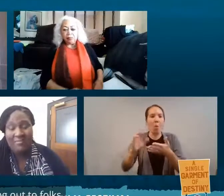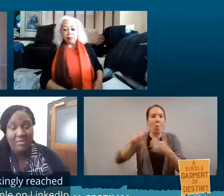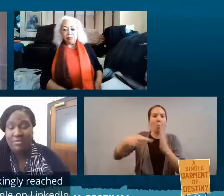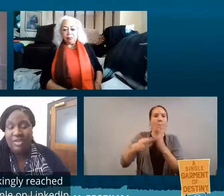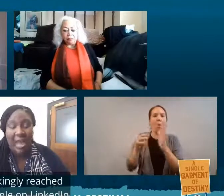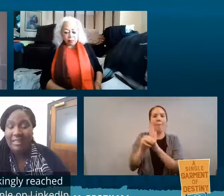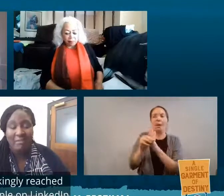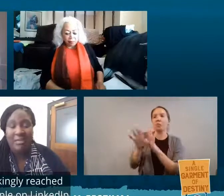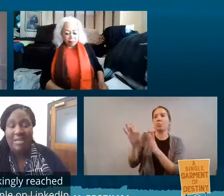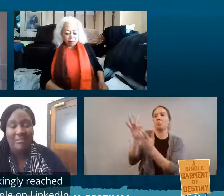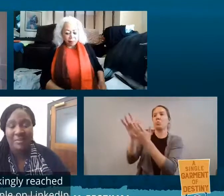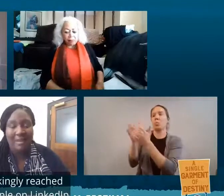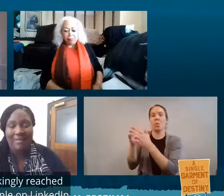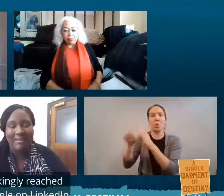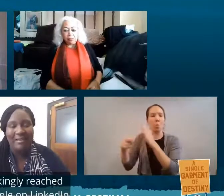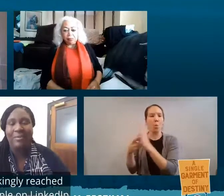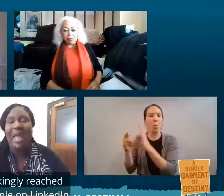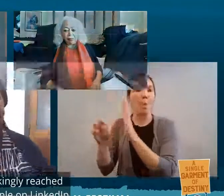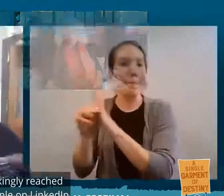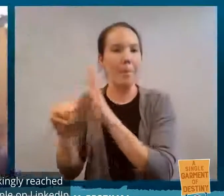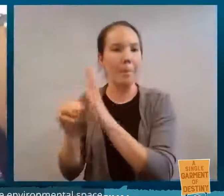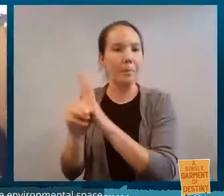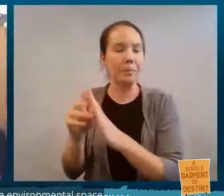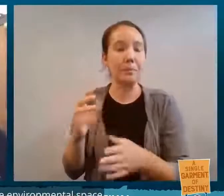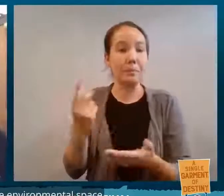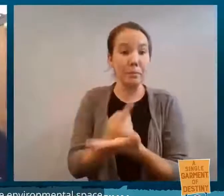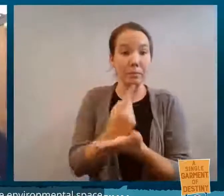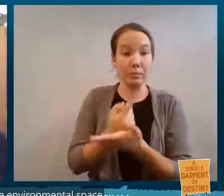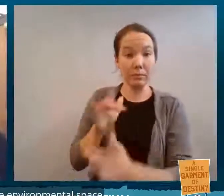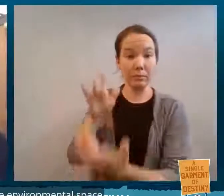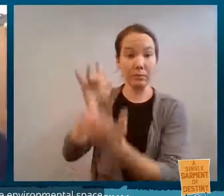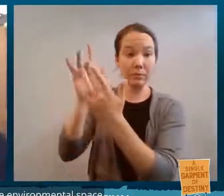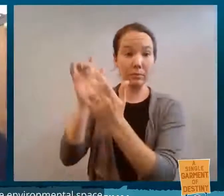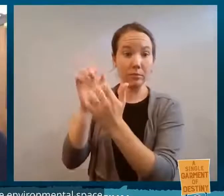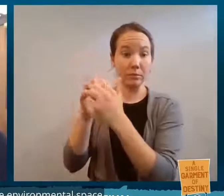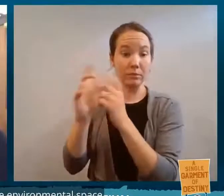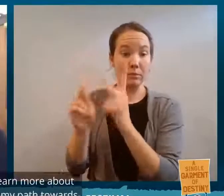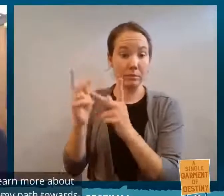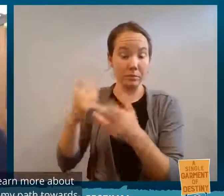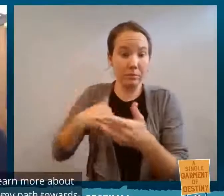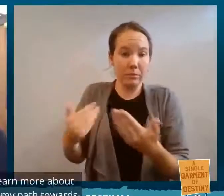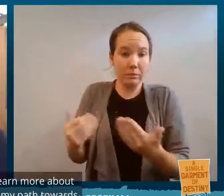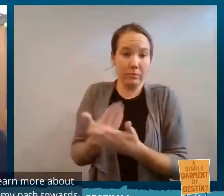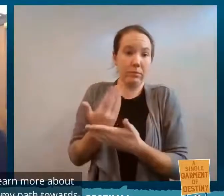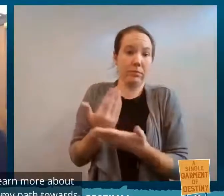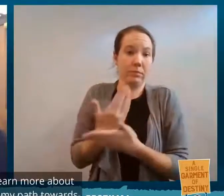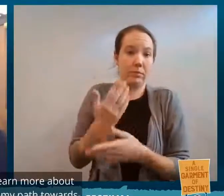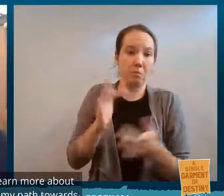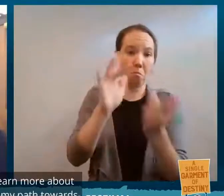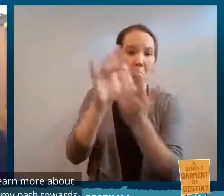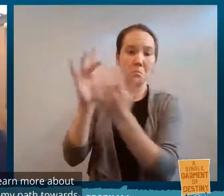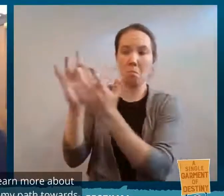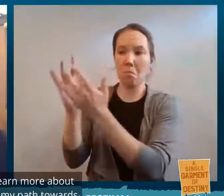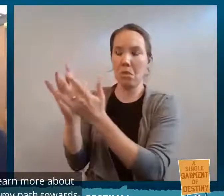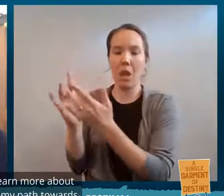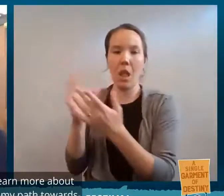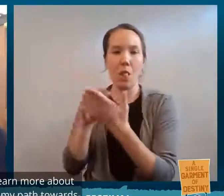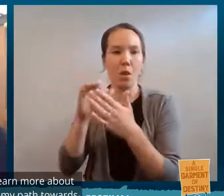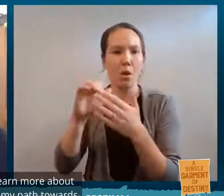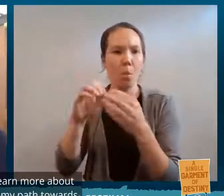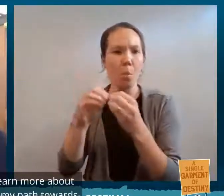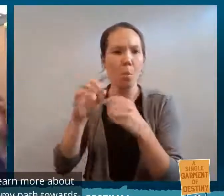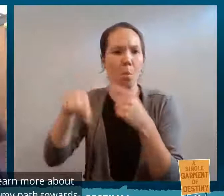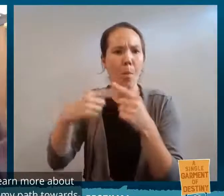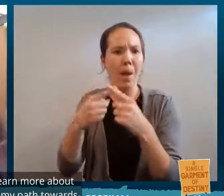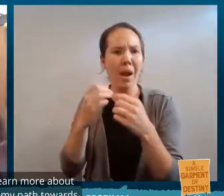out to folks. I've shockingly reached out to people on LinkedIn as I was new in the environmental space and really learned more about how